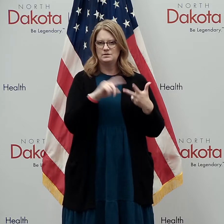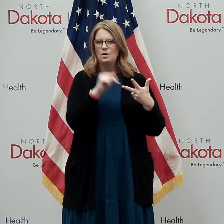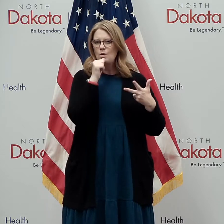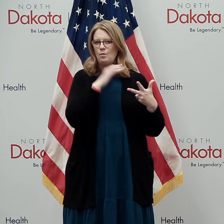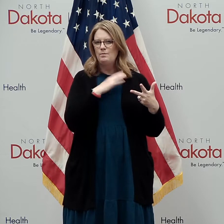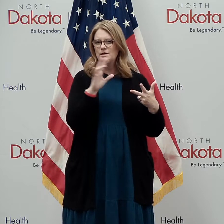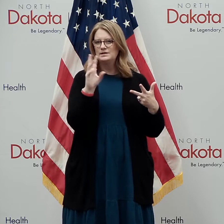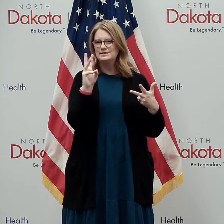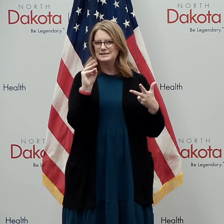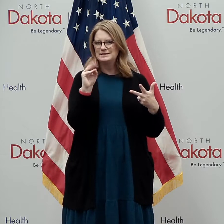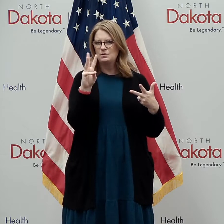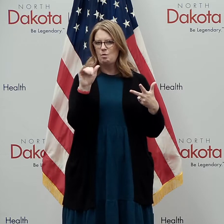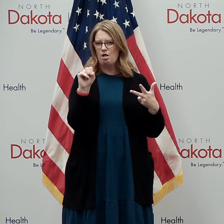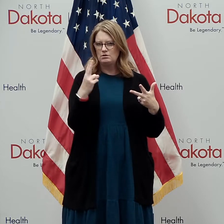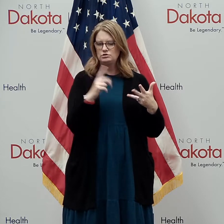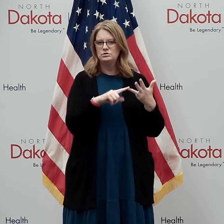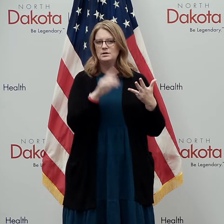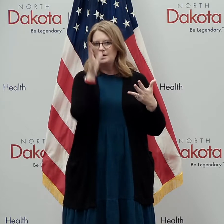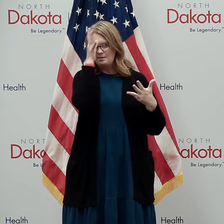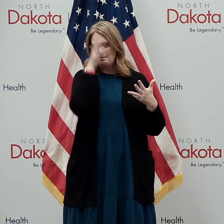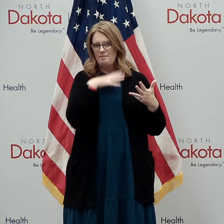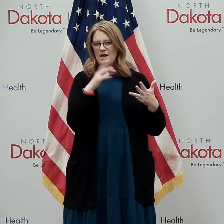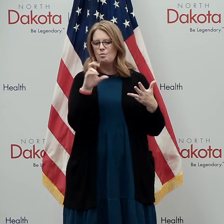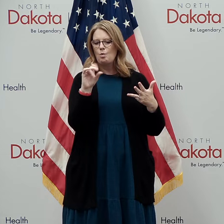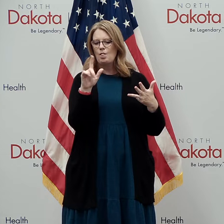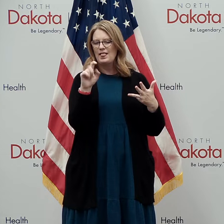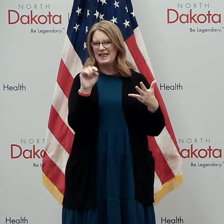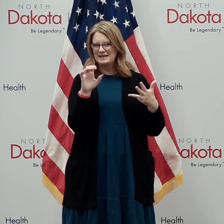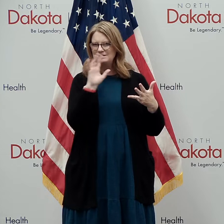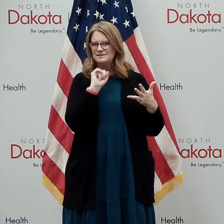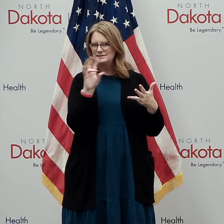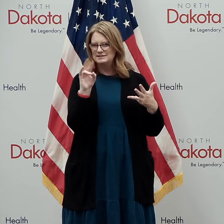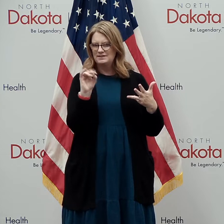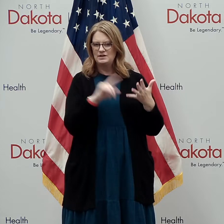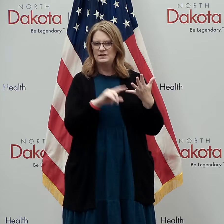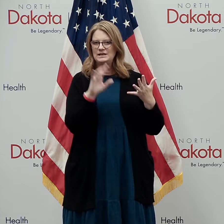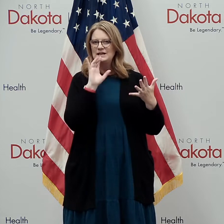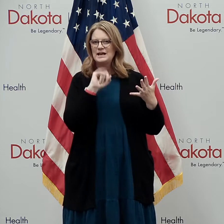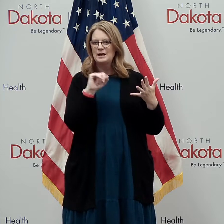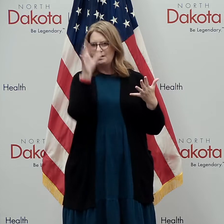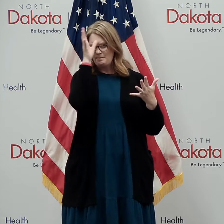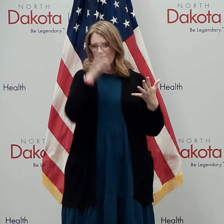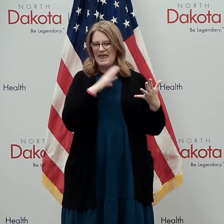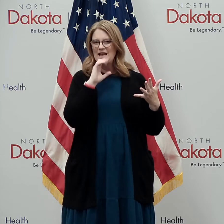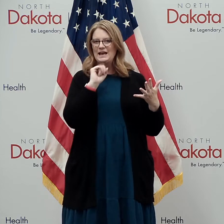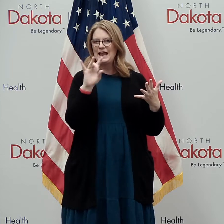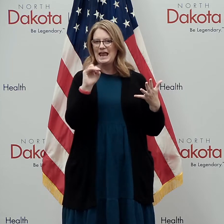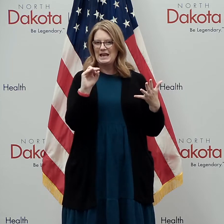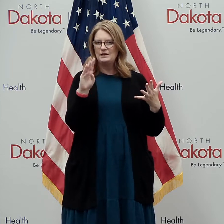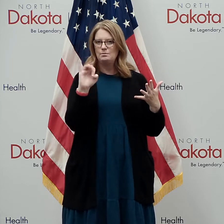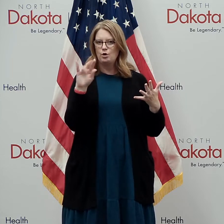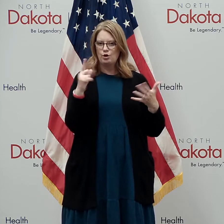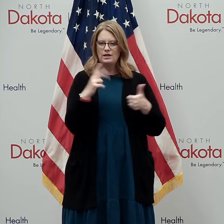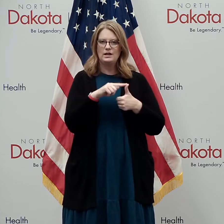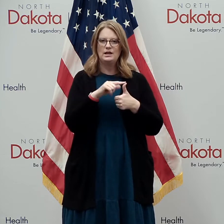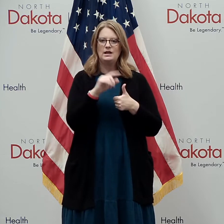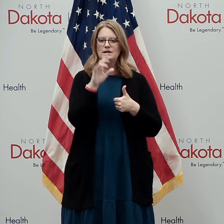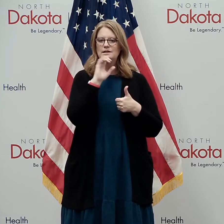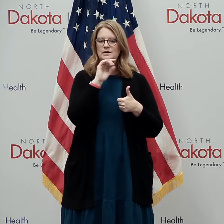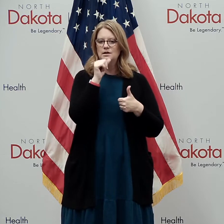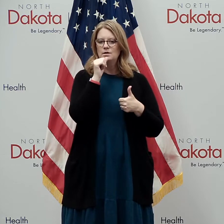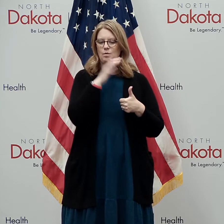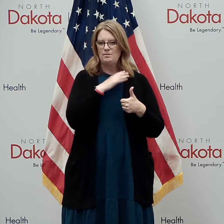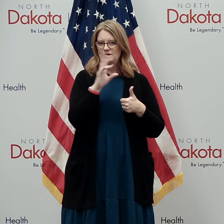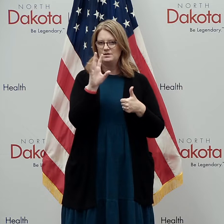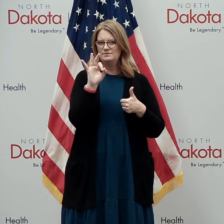in Walsh County, a man in his 70s in Rolette County, a man in the 80s in Burley County, a man in the 70s in Rolette County, a woman in